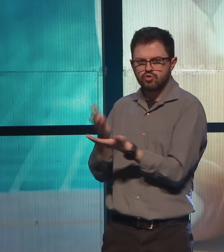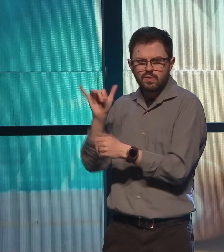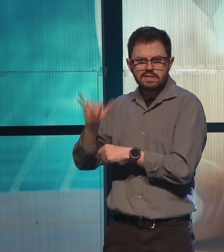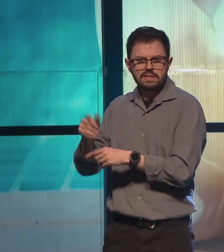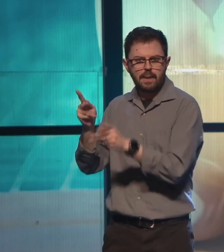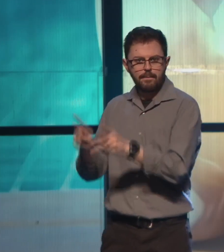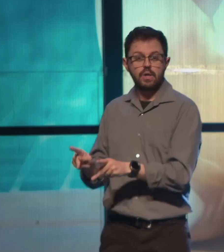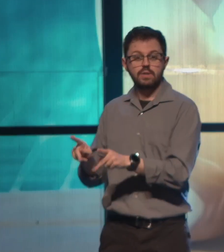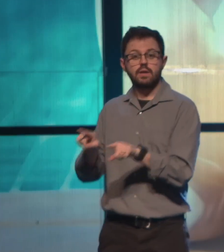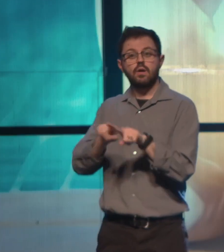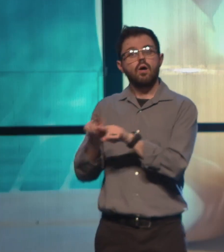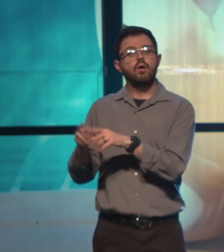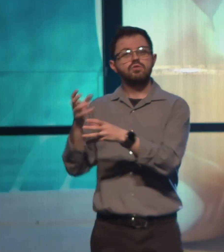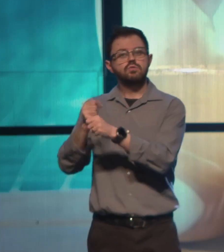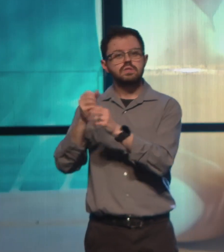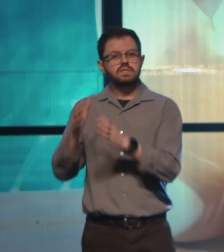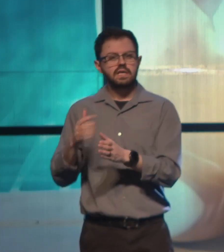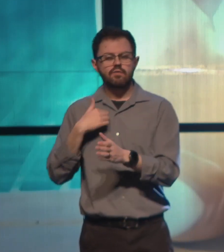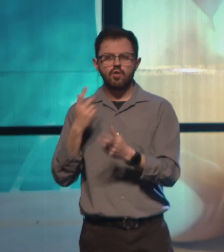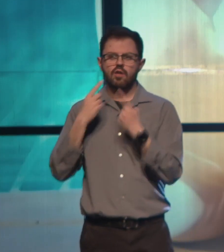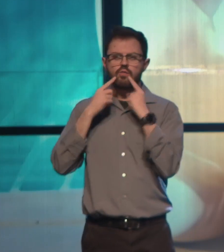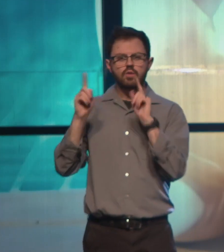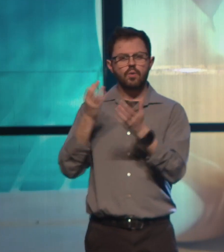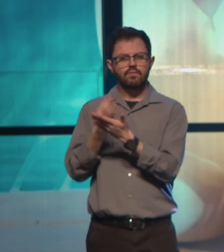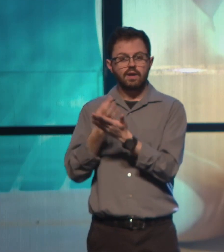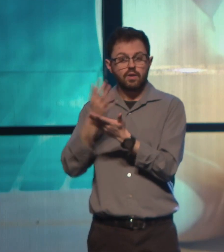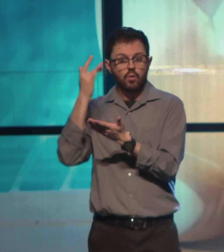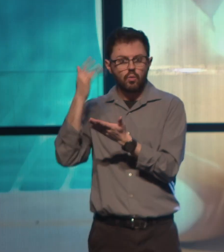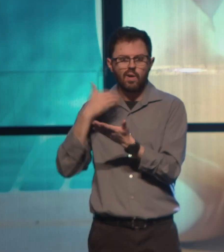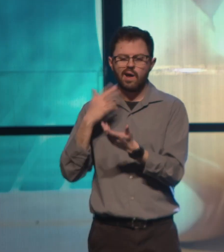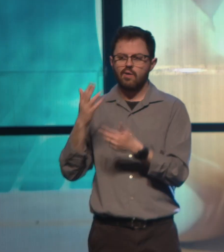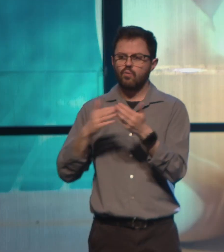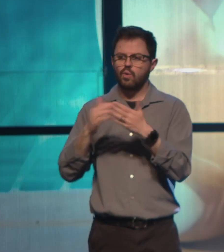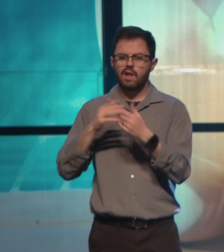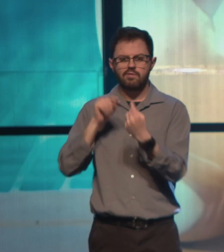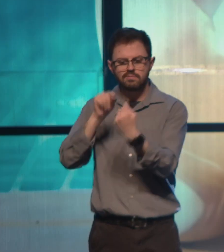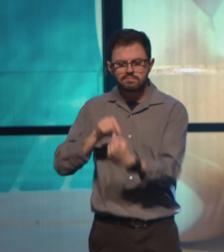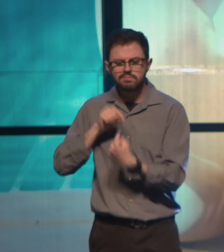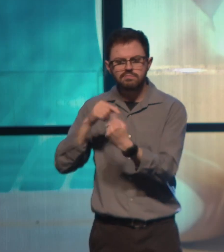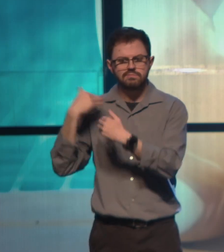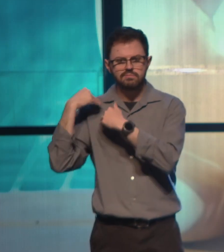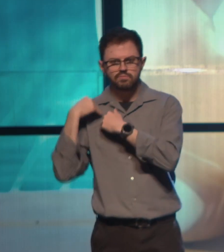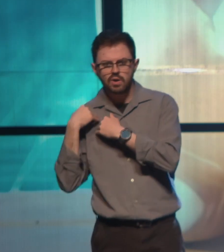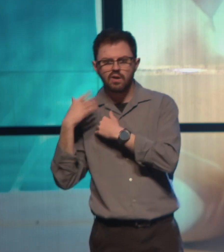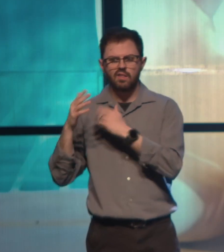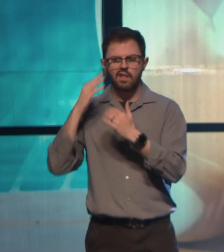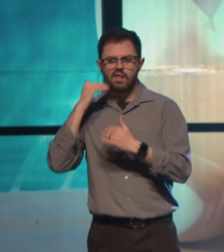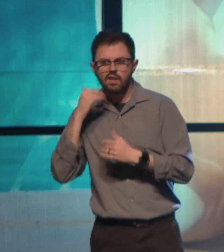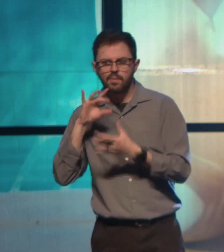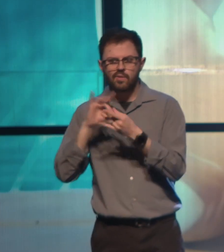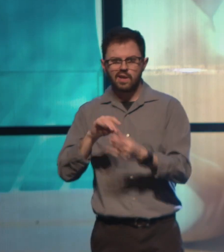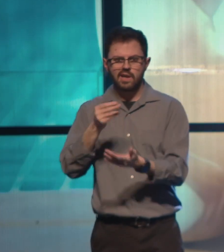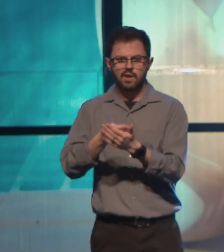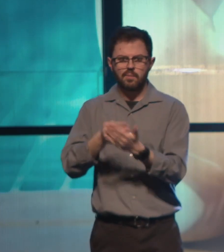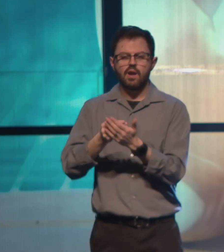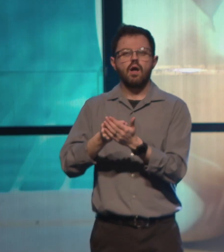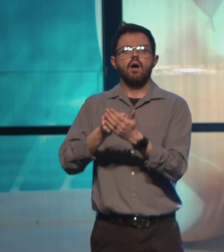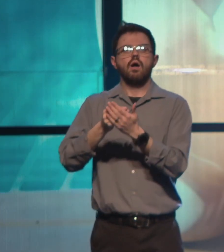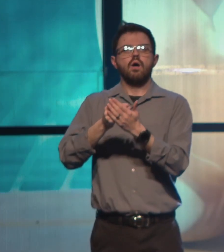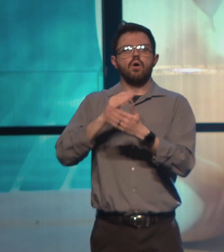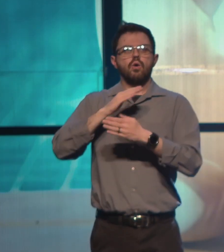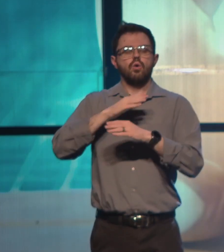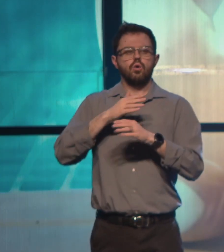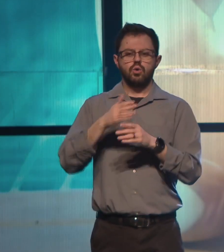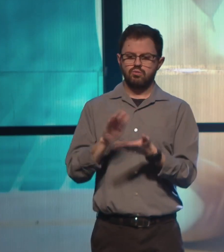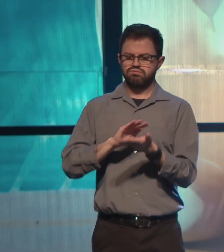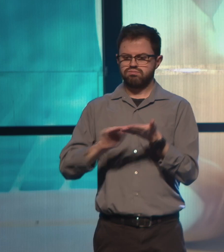receiver flourishes financially because they find relief, a resource for a financial burden they might have had no idea what they were going to do. When you identify that single